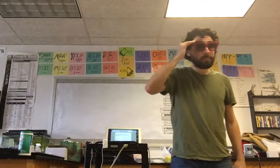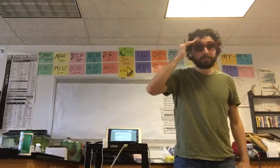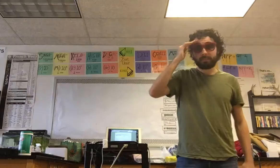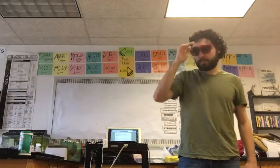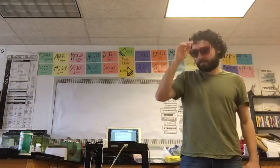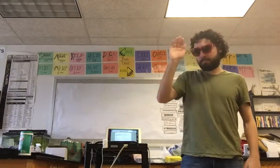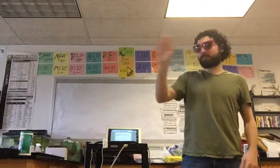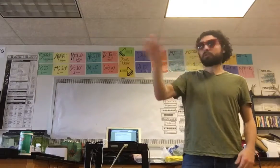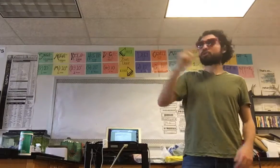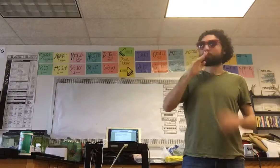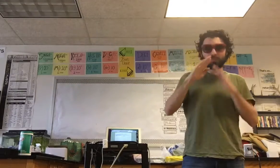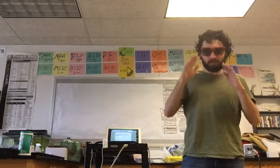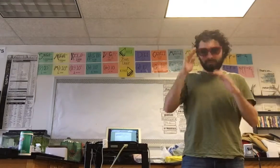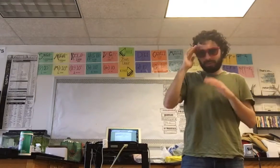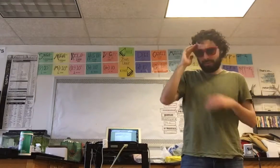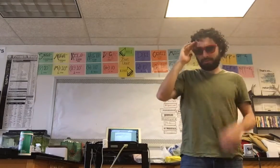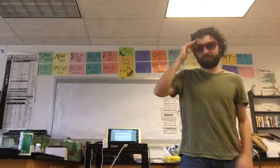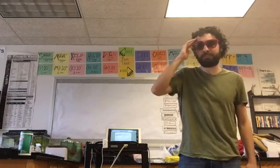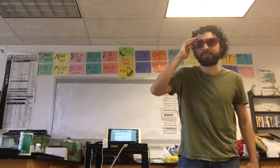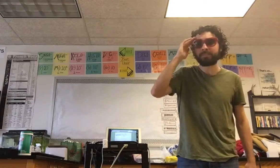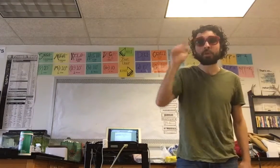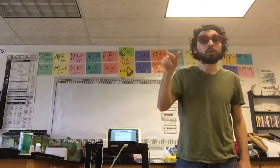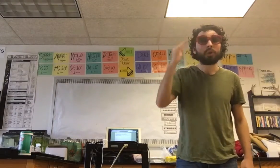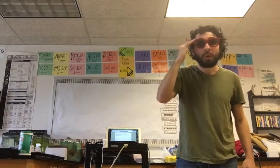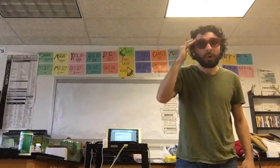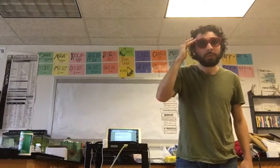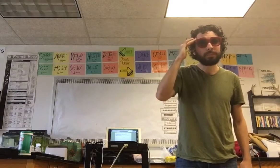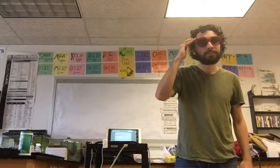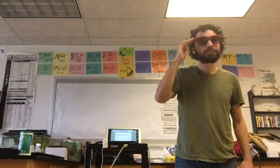Wait. Yeah, here, you can start